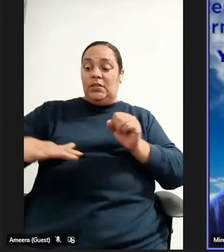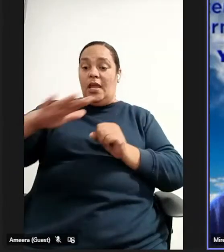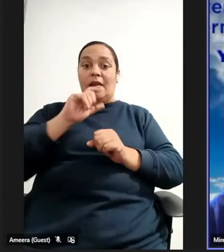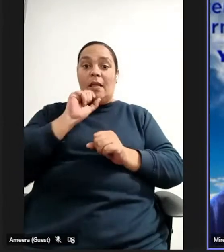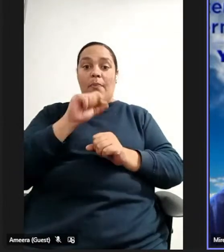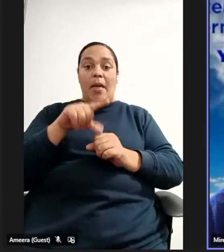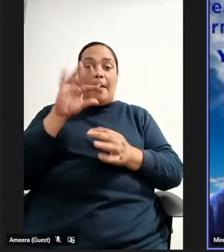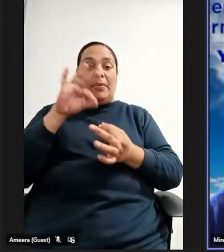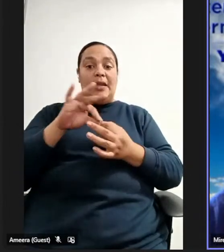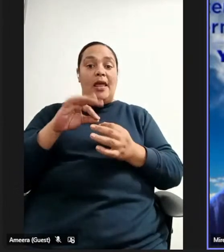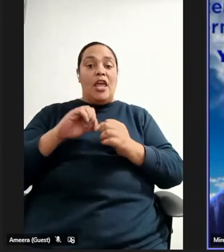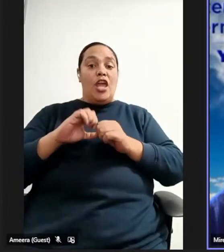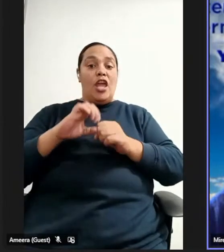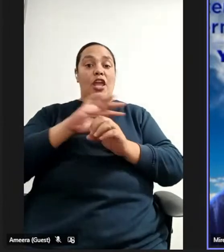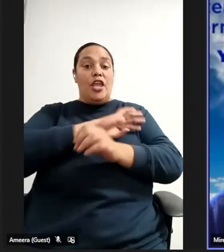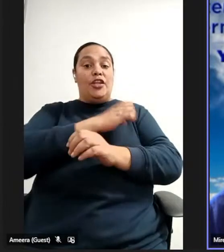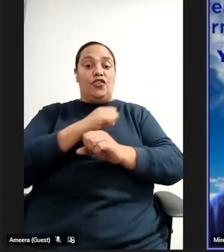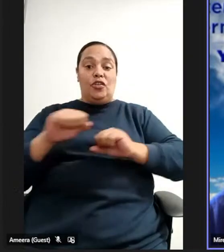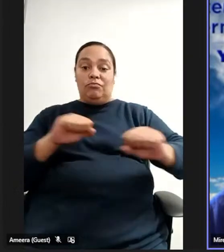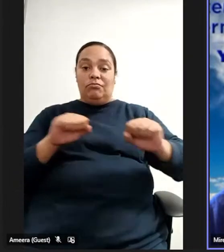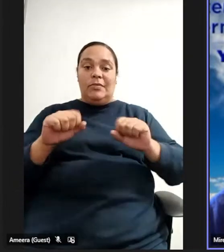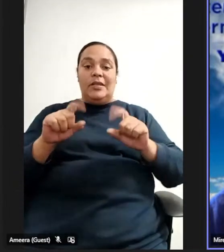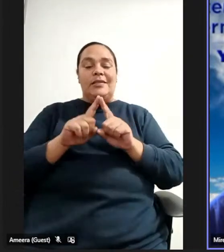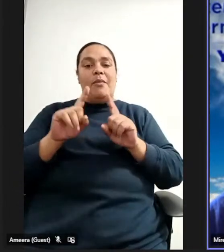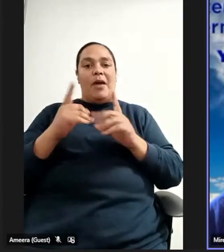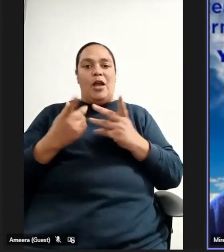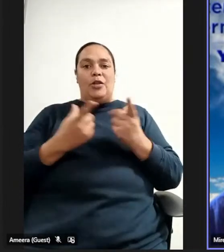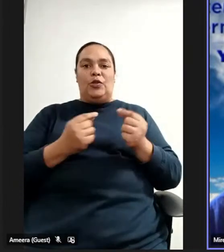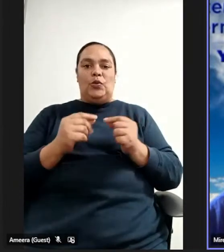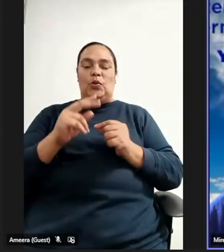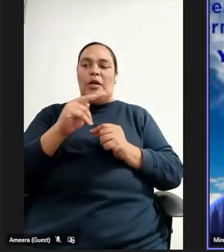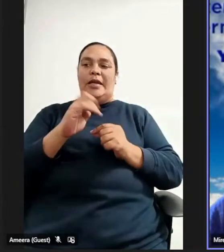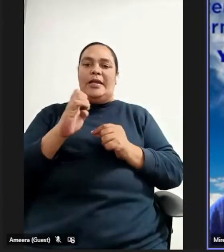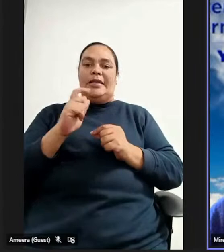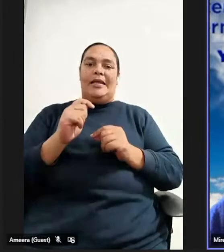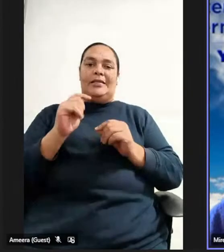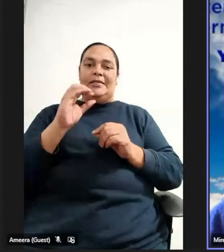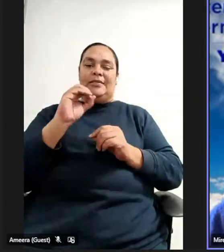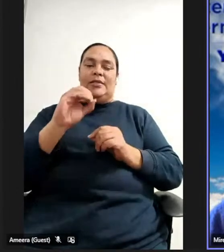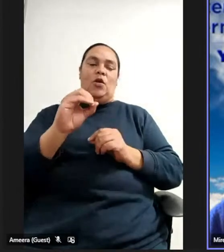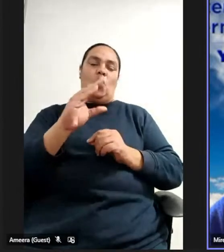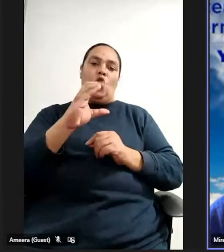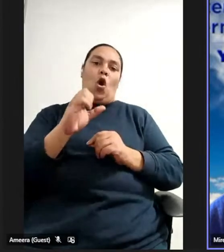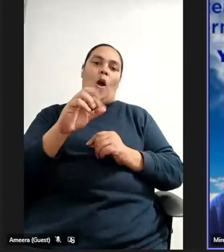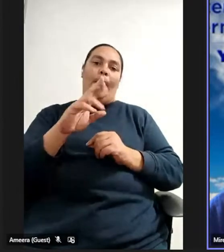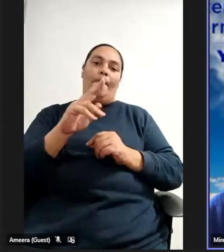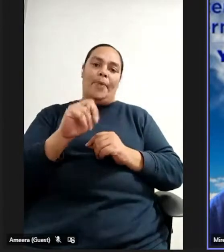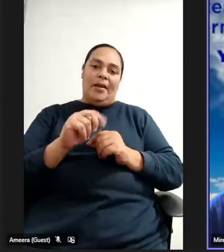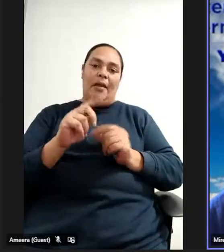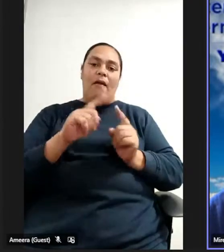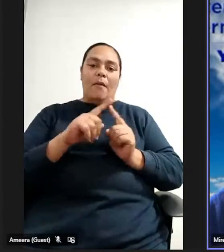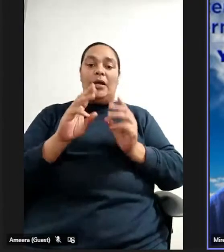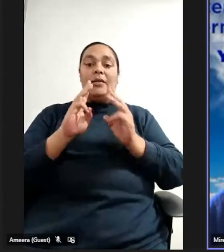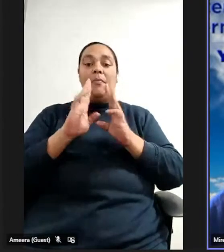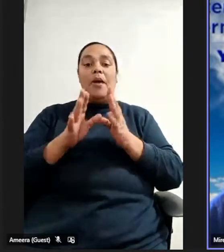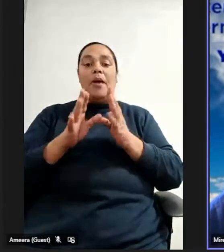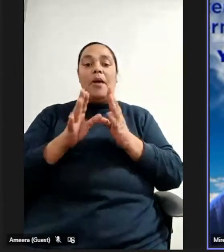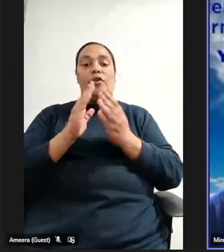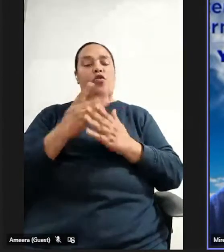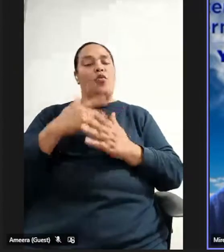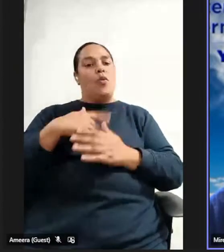and transition to net zero carbon, we're trying to make sure that we have affordable,